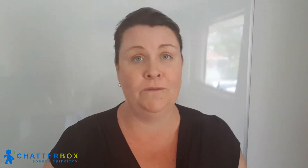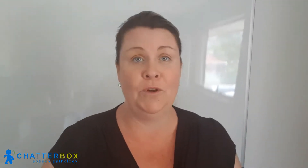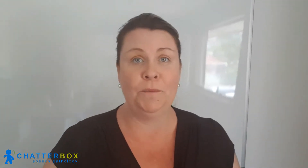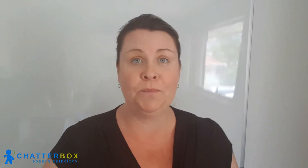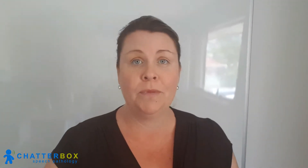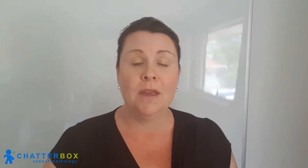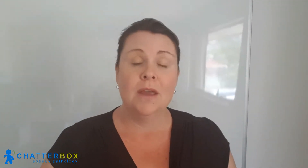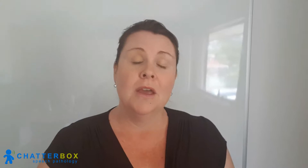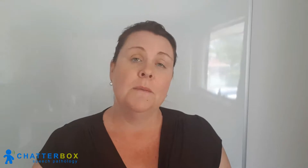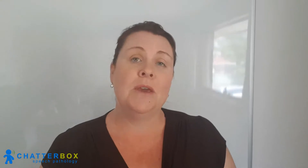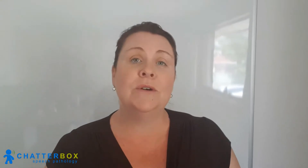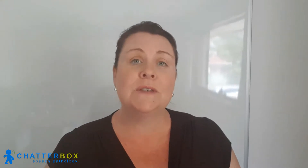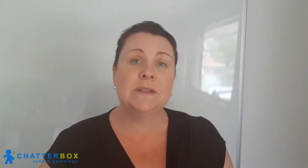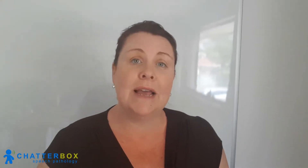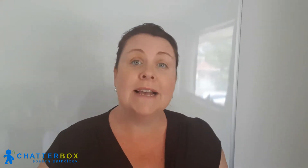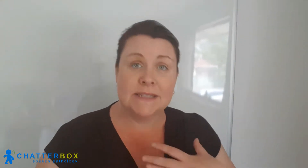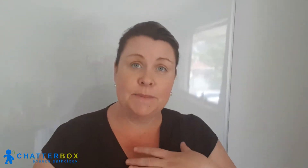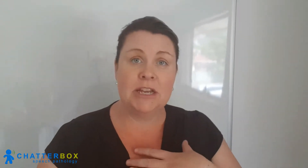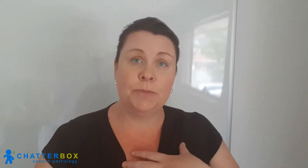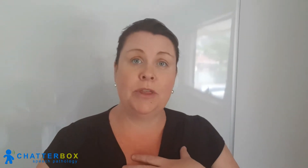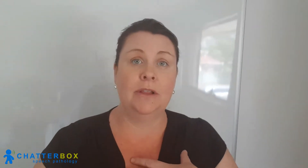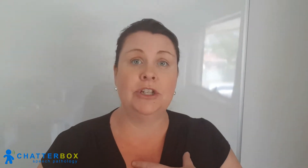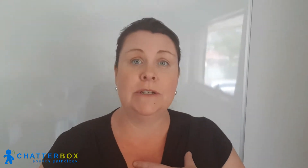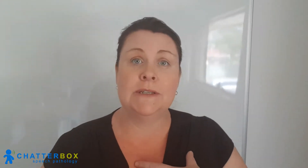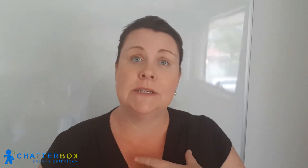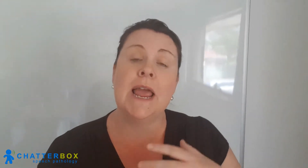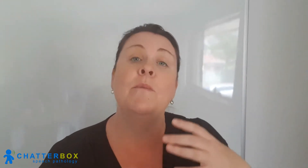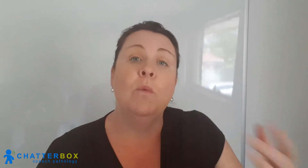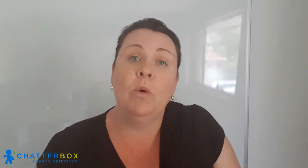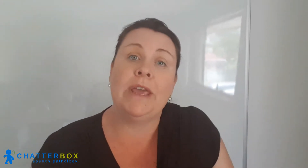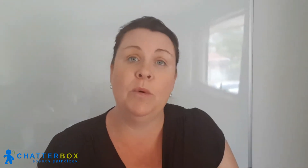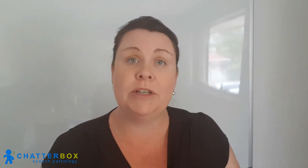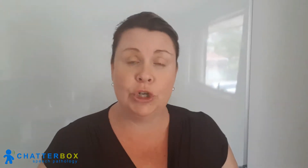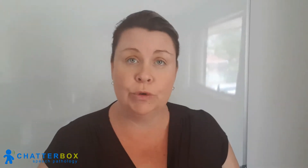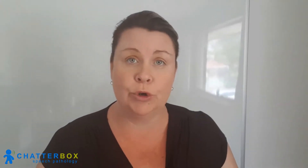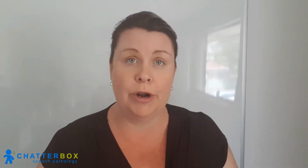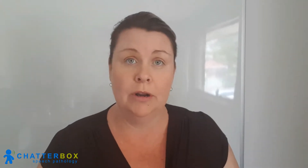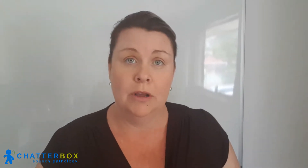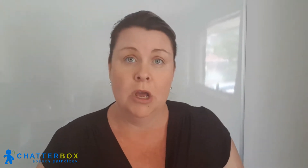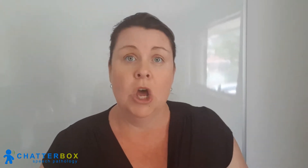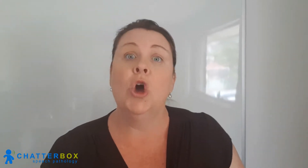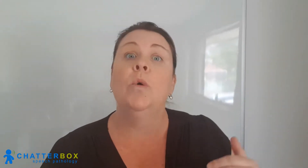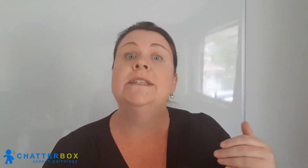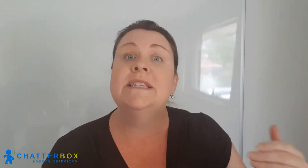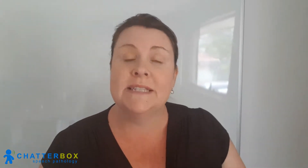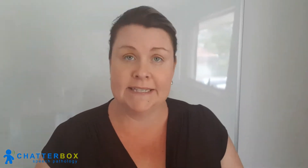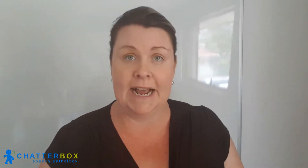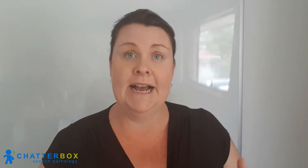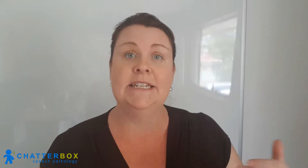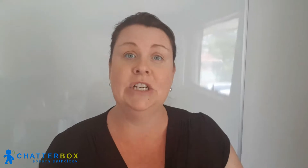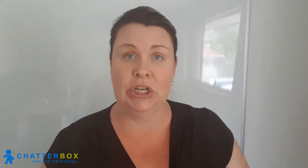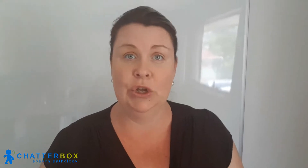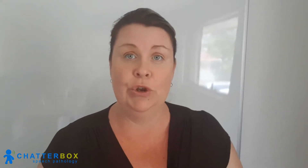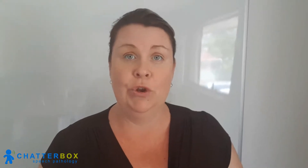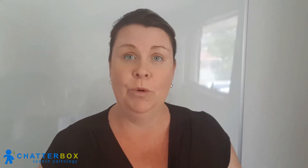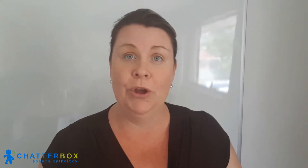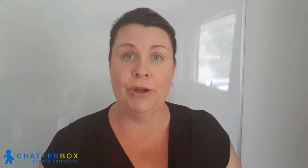you. Because as a speech pathologist, and when we're working with children who are starting to learn new